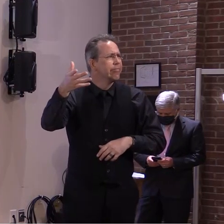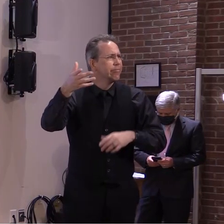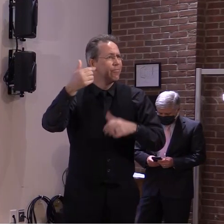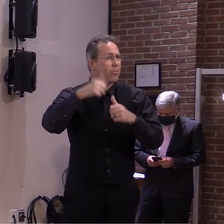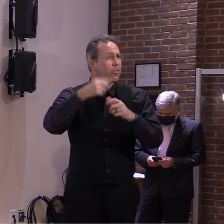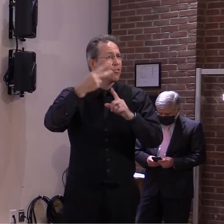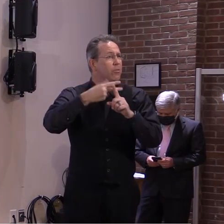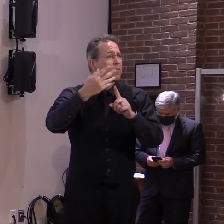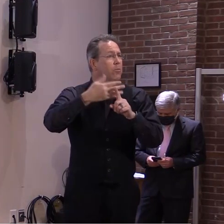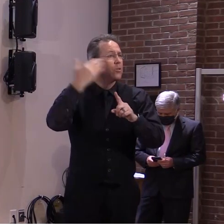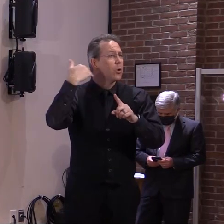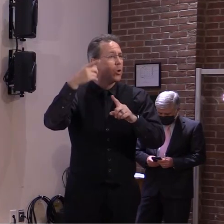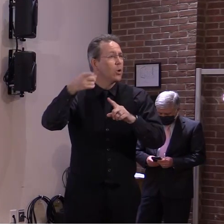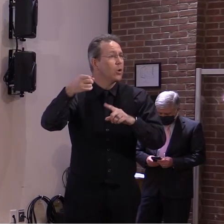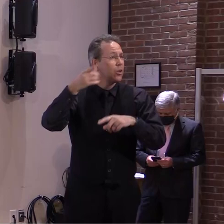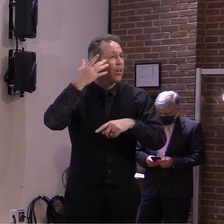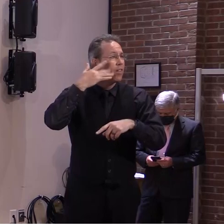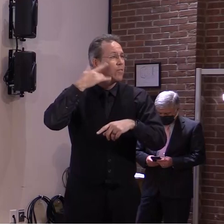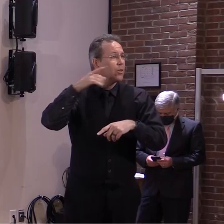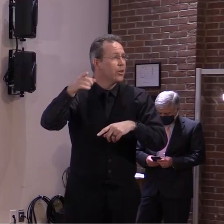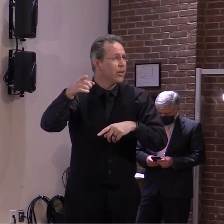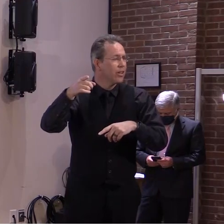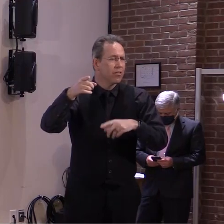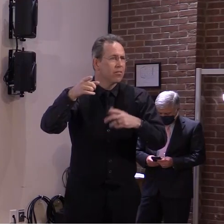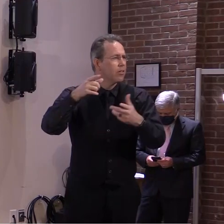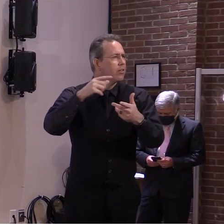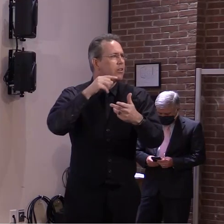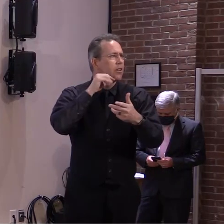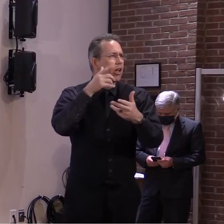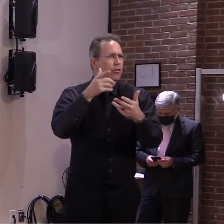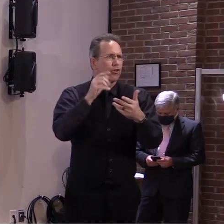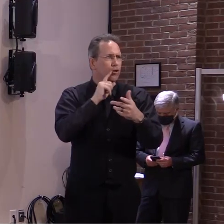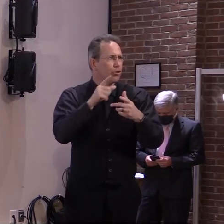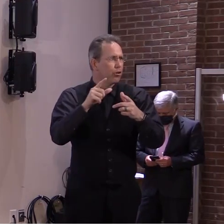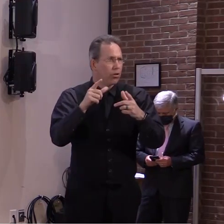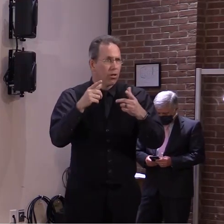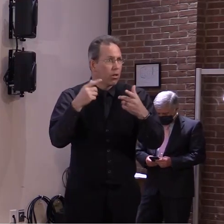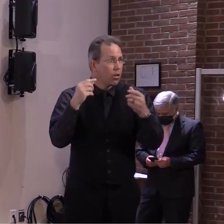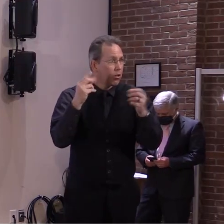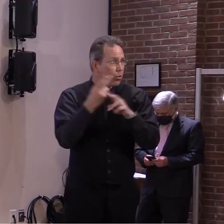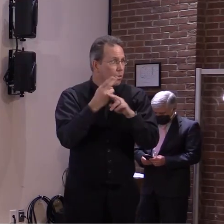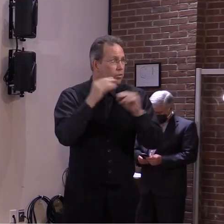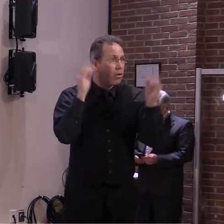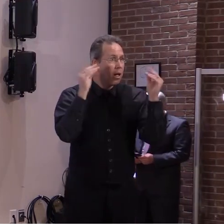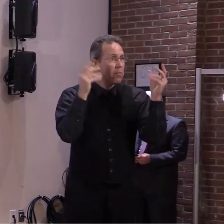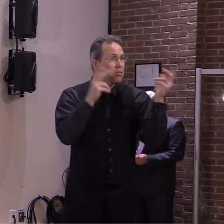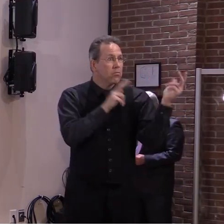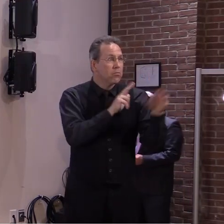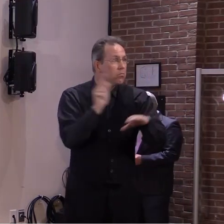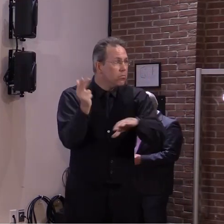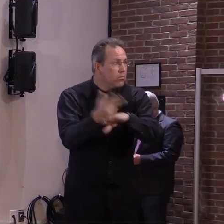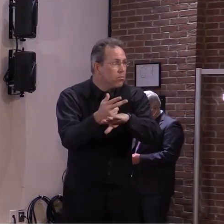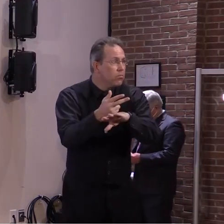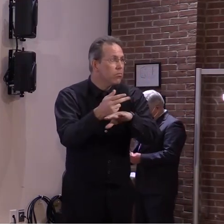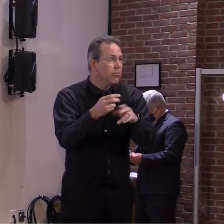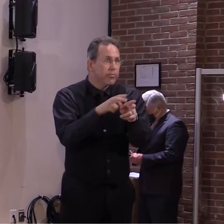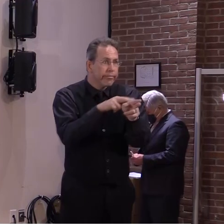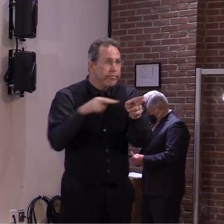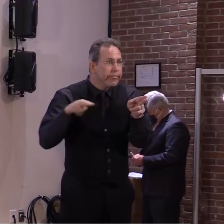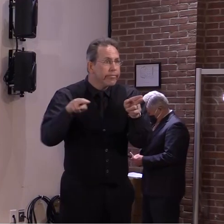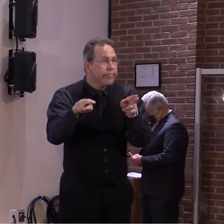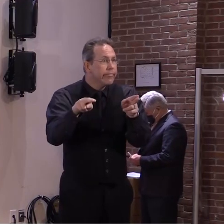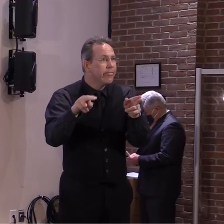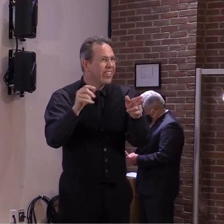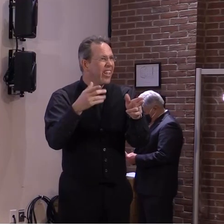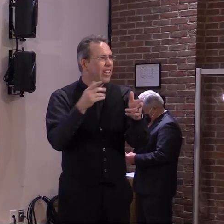they should let an ambulance park at the hospital and discharge the patient to the emergency room and get into